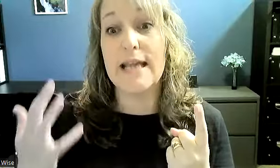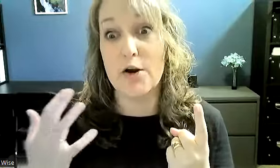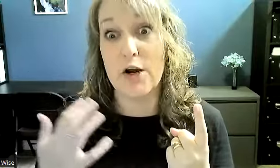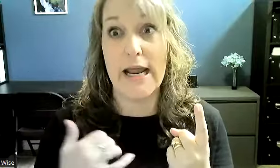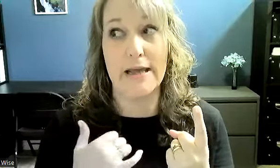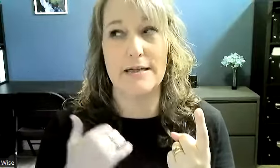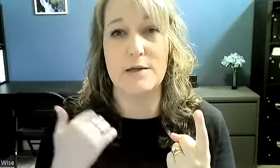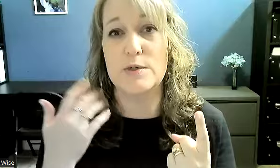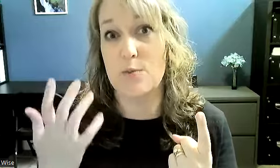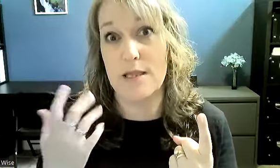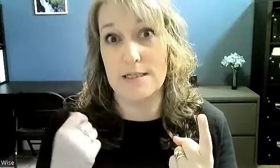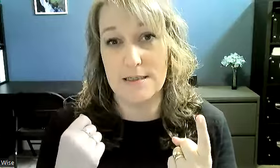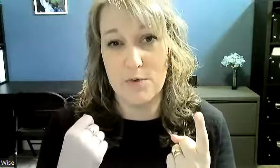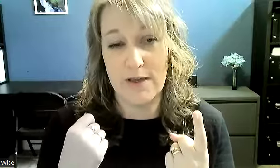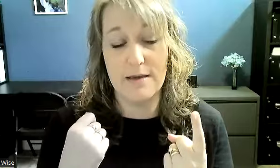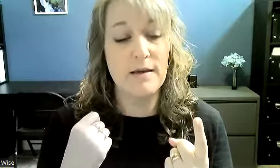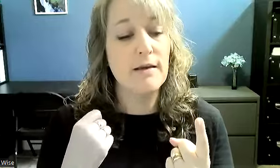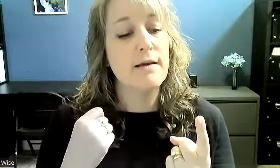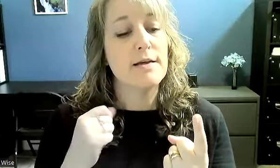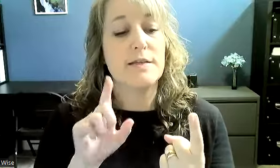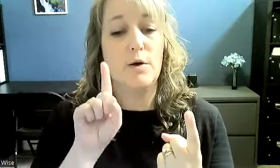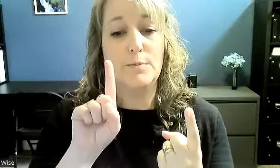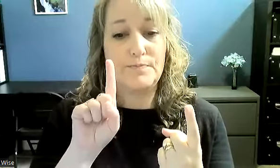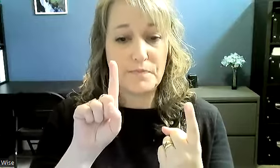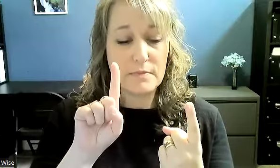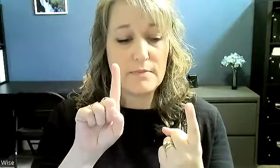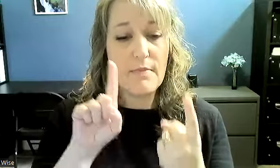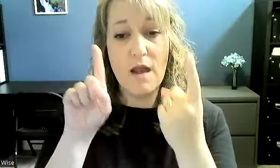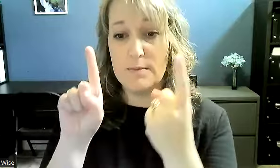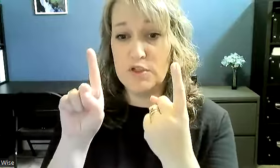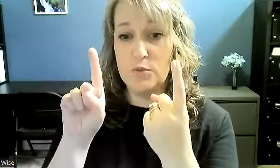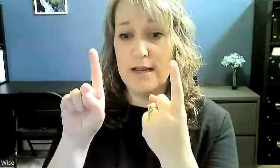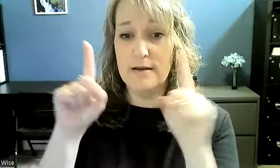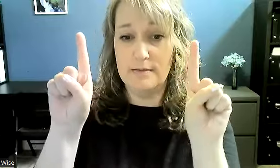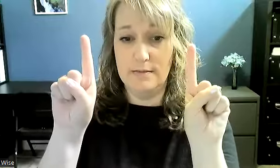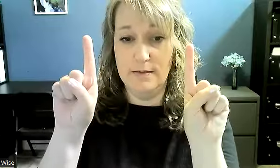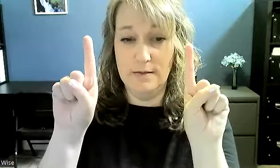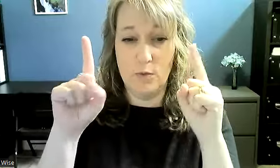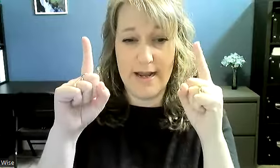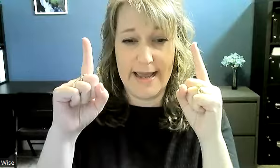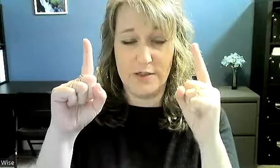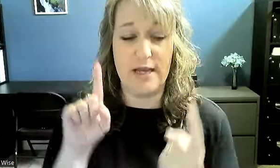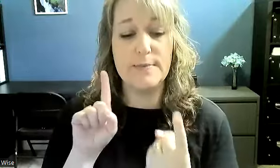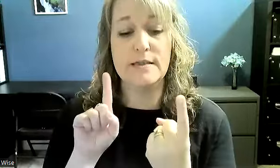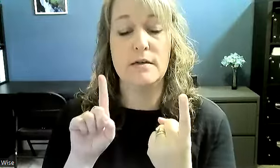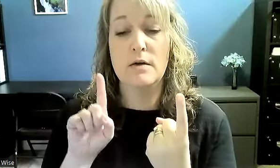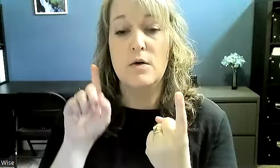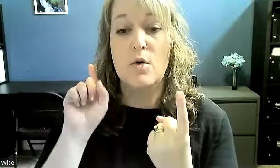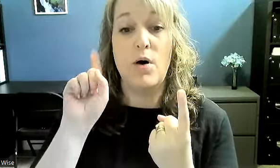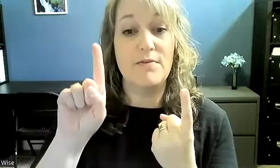leader hand. It's always the one that does the moving. So two one hand shapes, palm